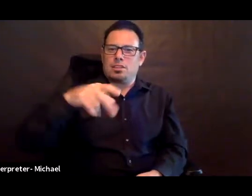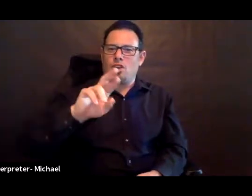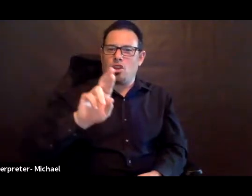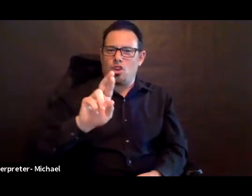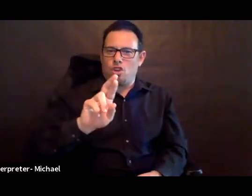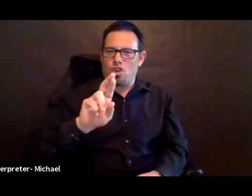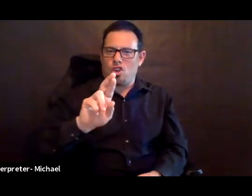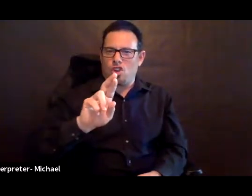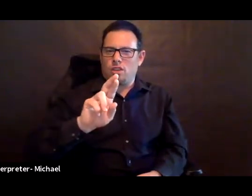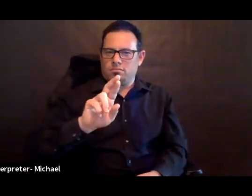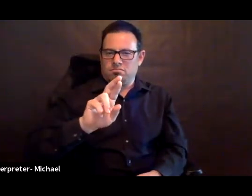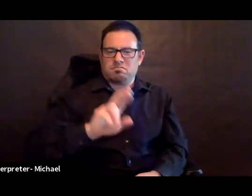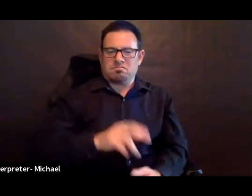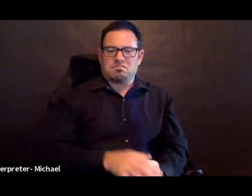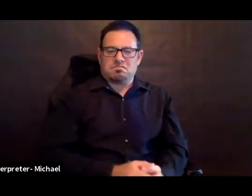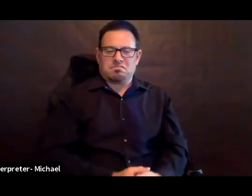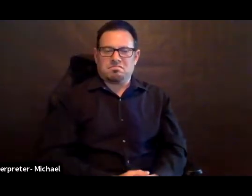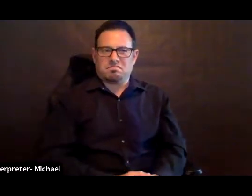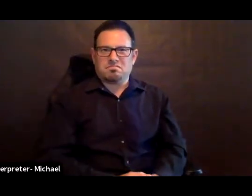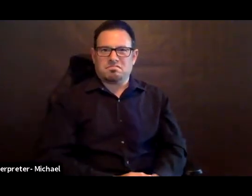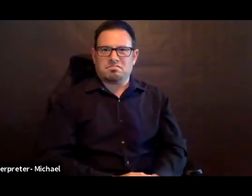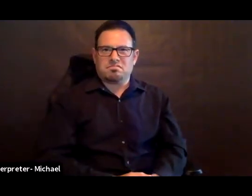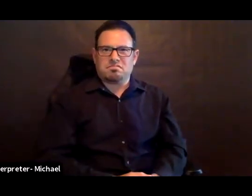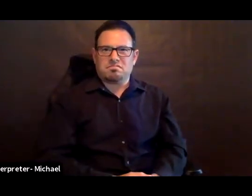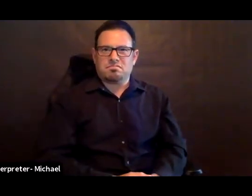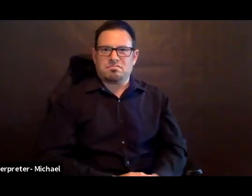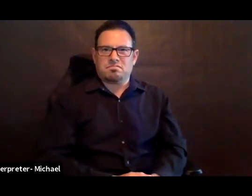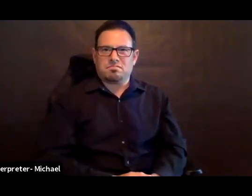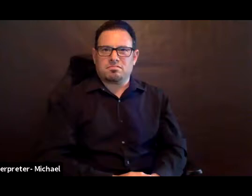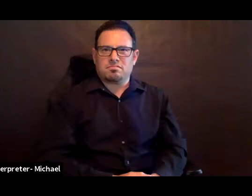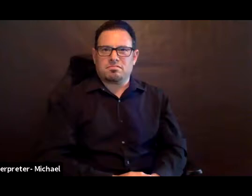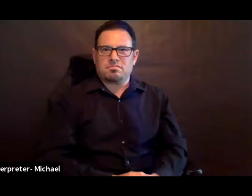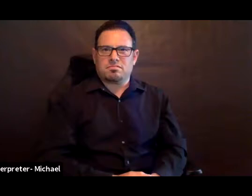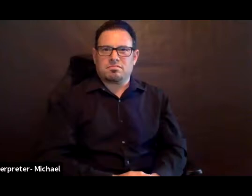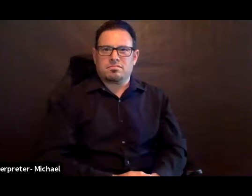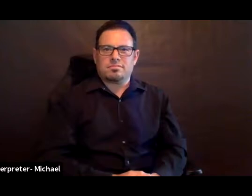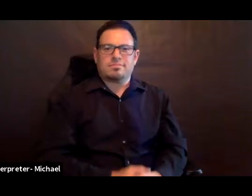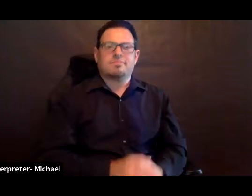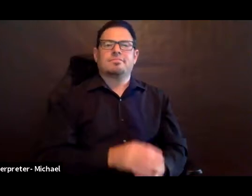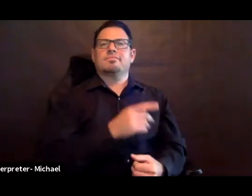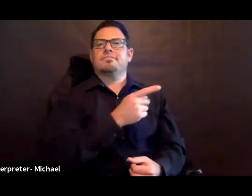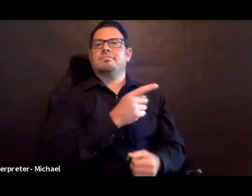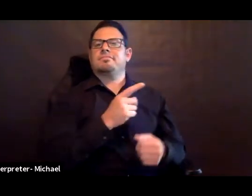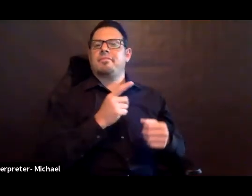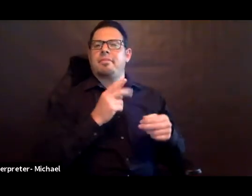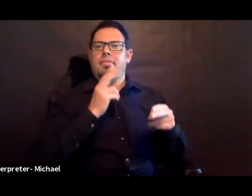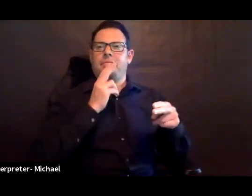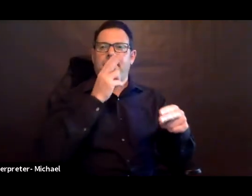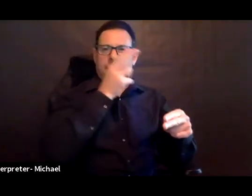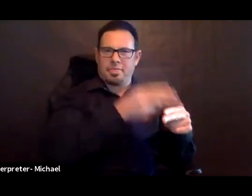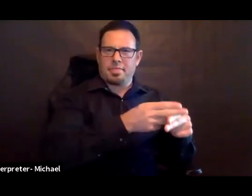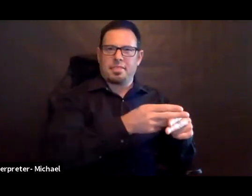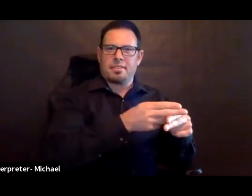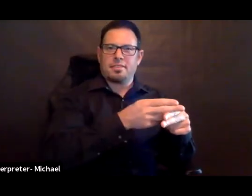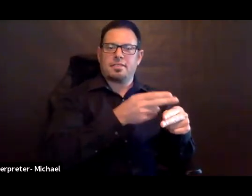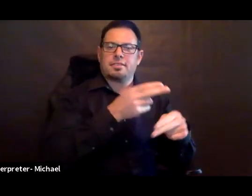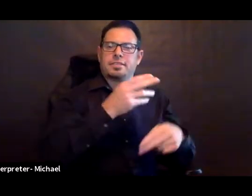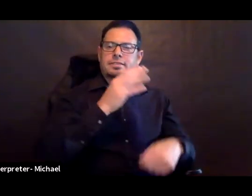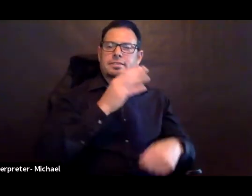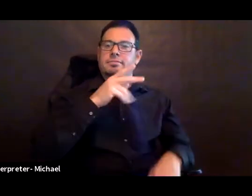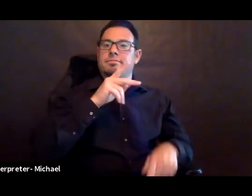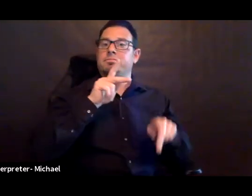So you've said a number of times now that we know that the vast majority of hospitalizations and deaths are among